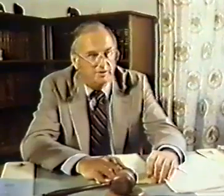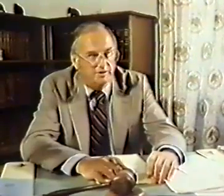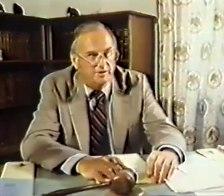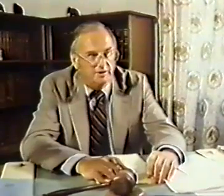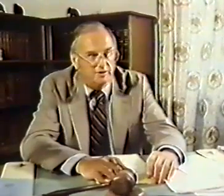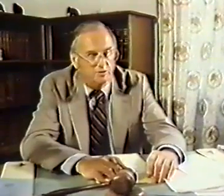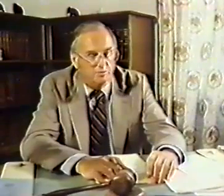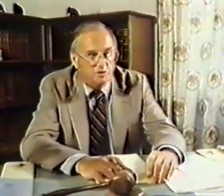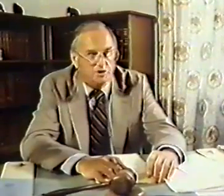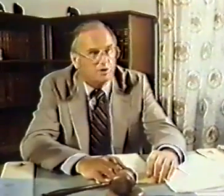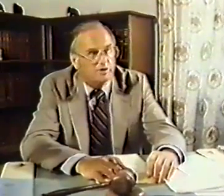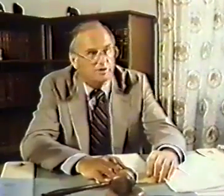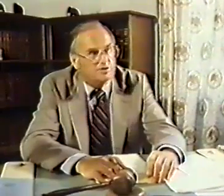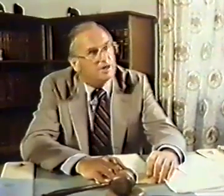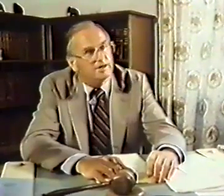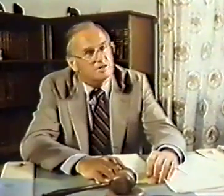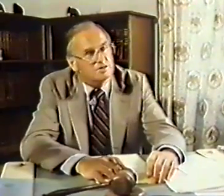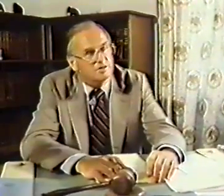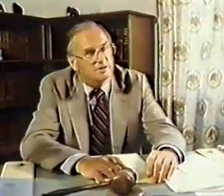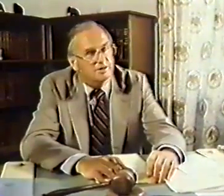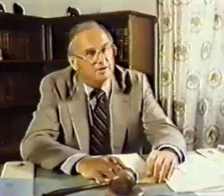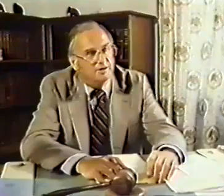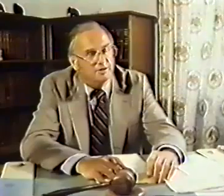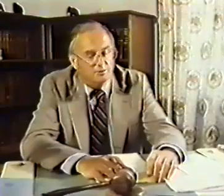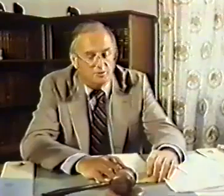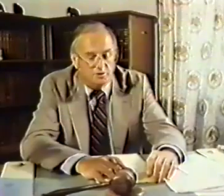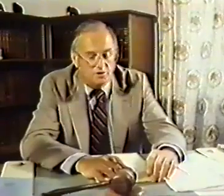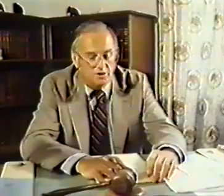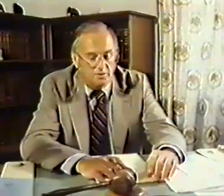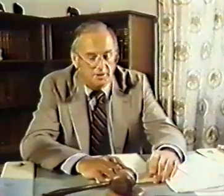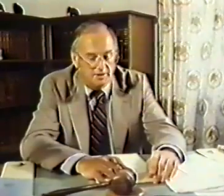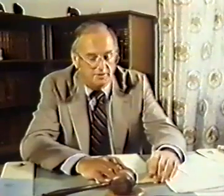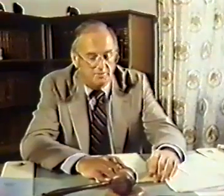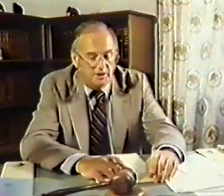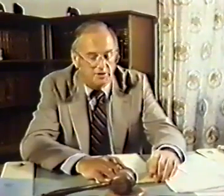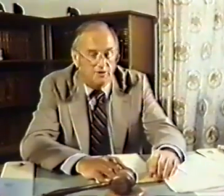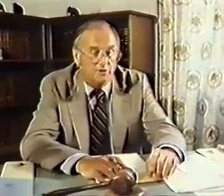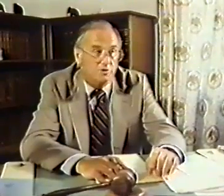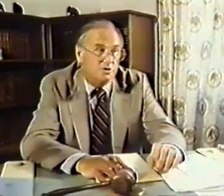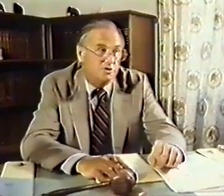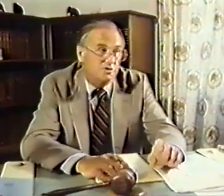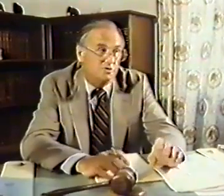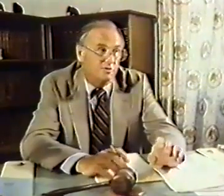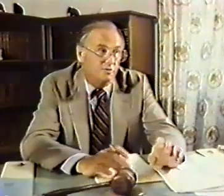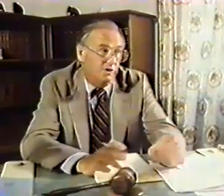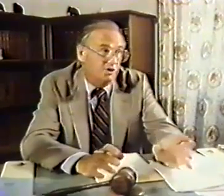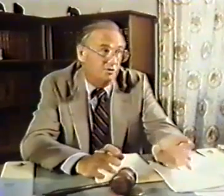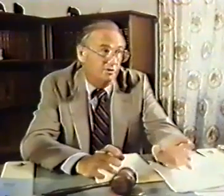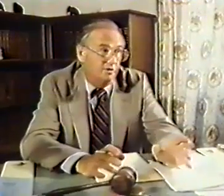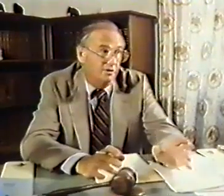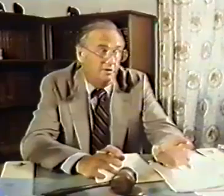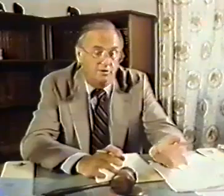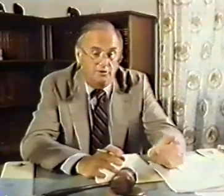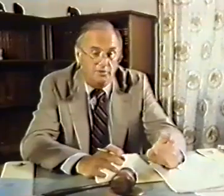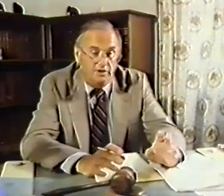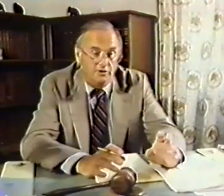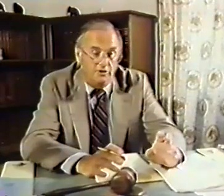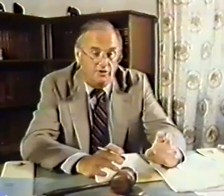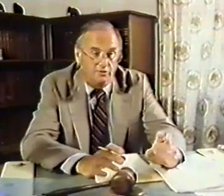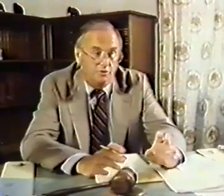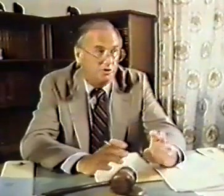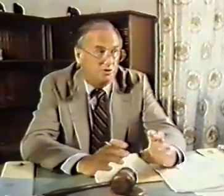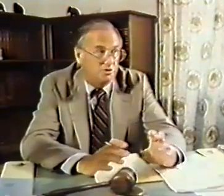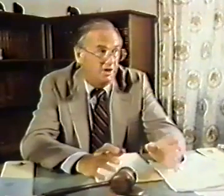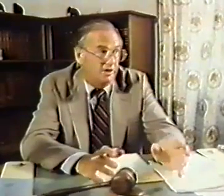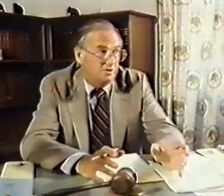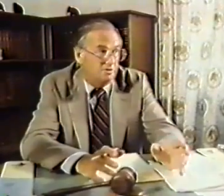fit into a majority status, whether we're talking about the minority which is racial, the